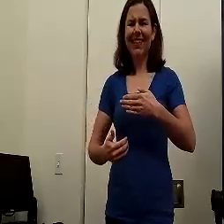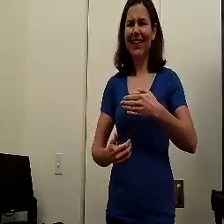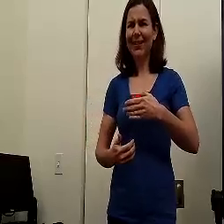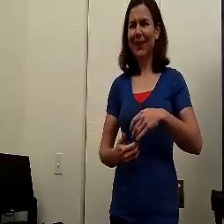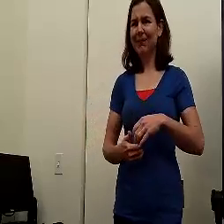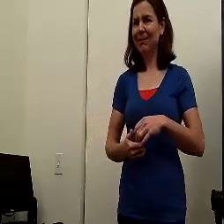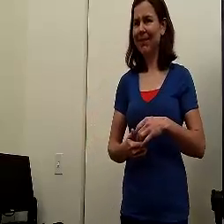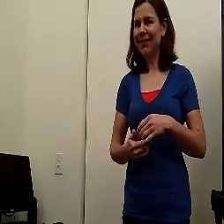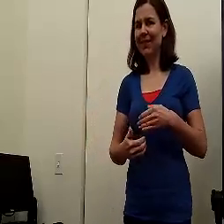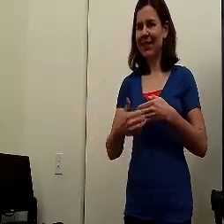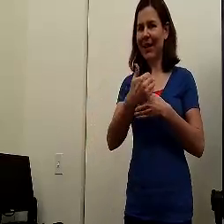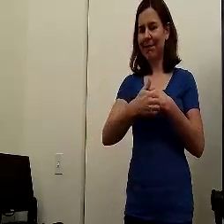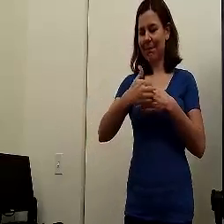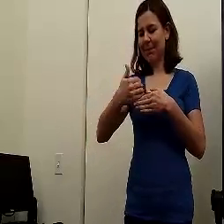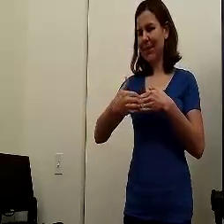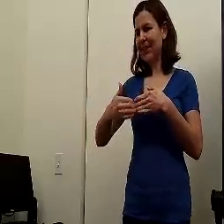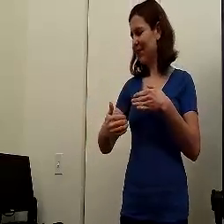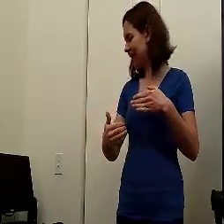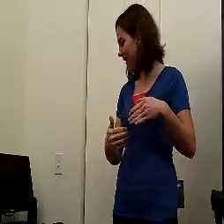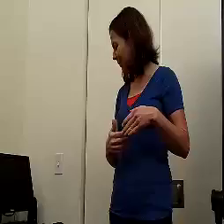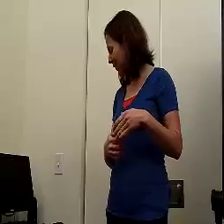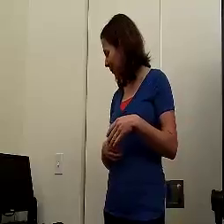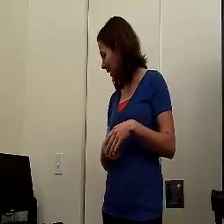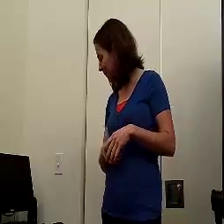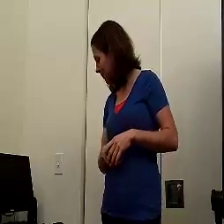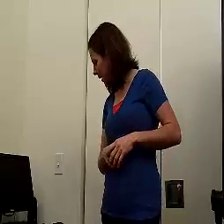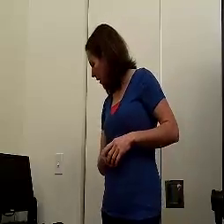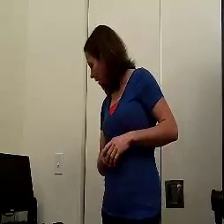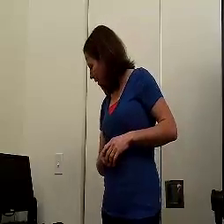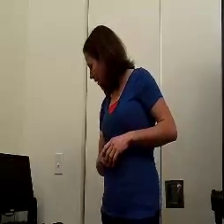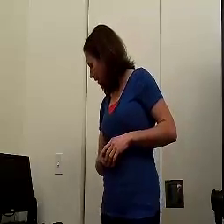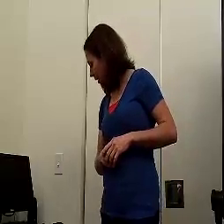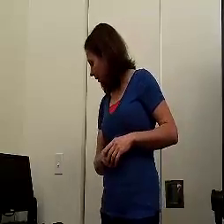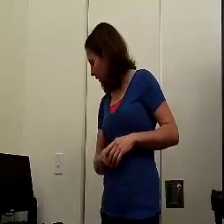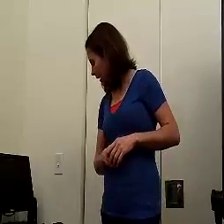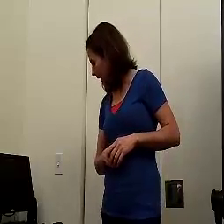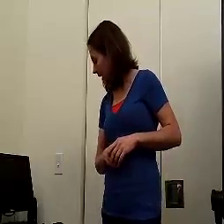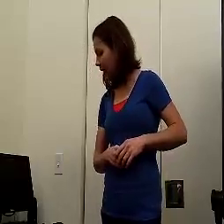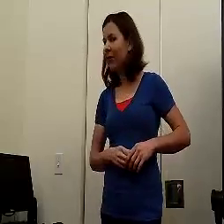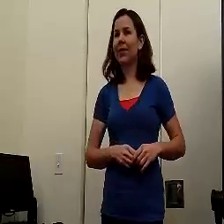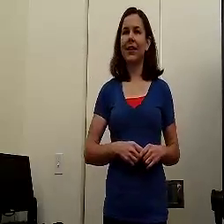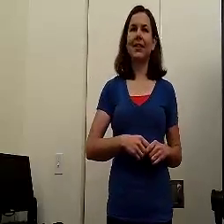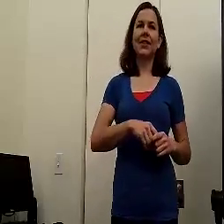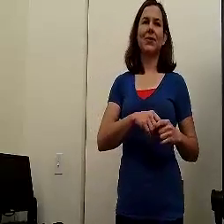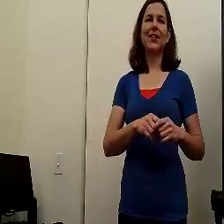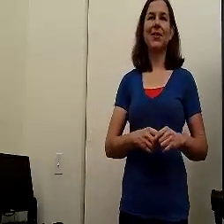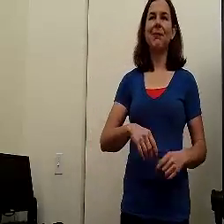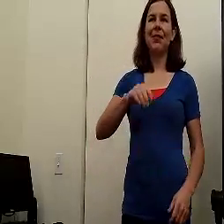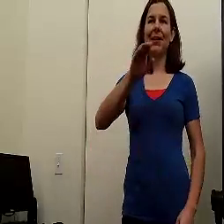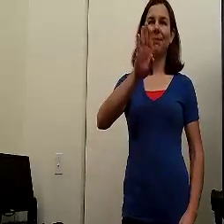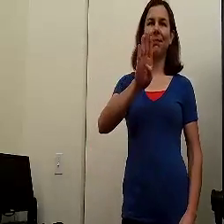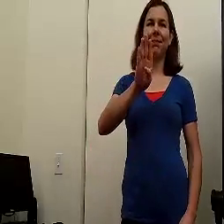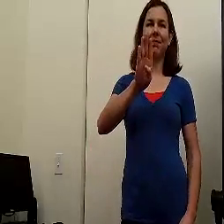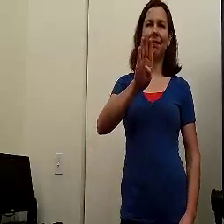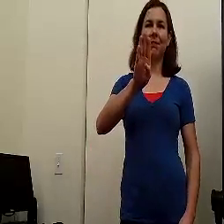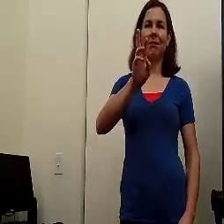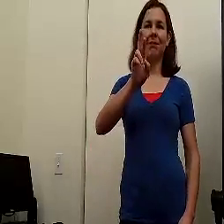end of the world. This way. Yep. Okay. Wrist to fingertips for bread. Okay. Oh, this is a good one too. Ready?